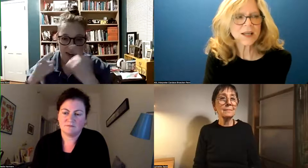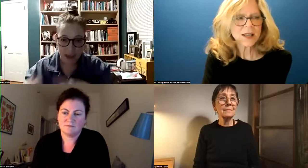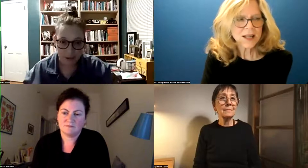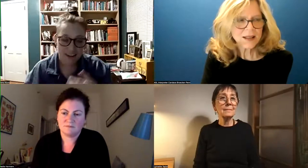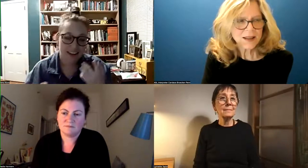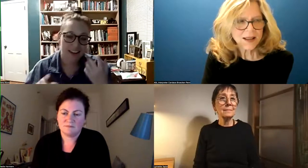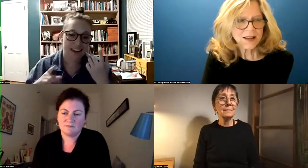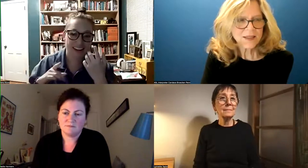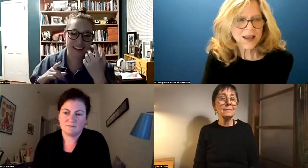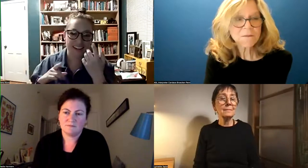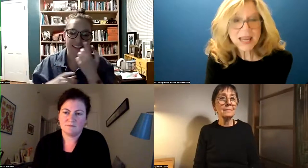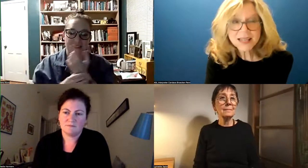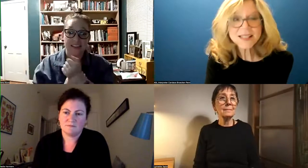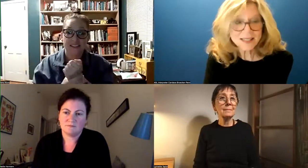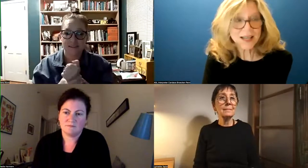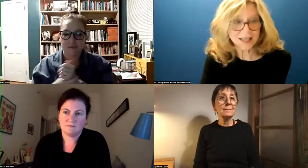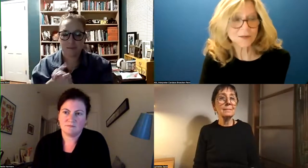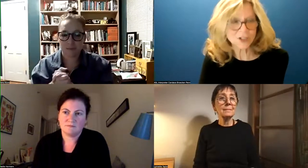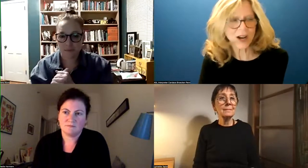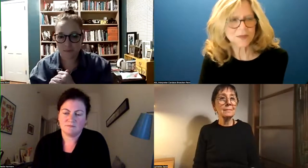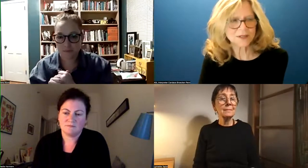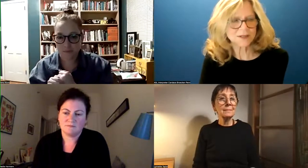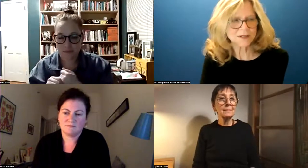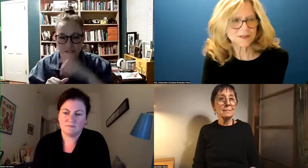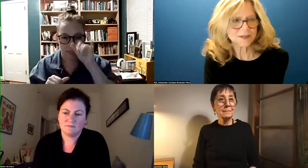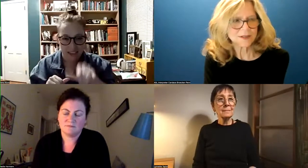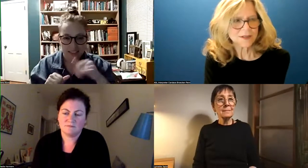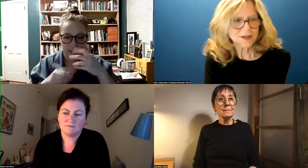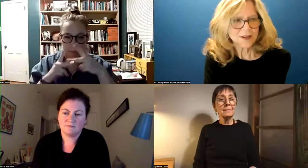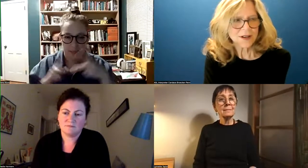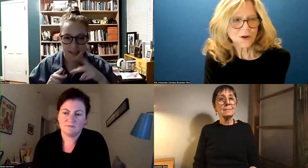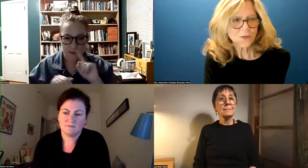community that makes the sign language happen.